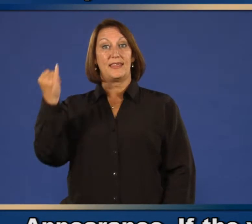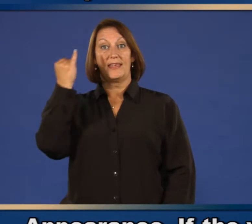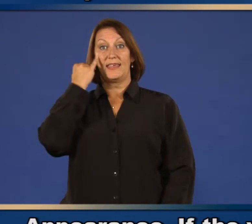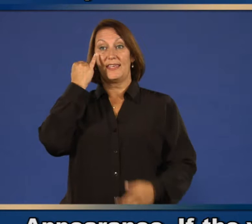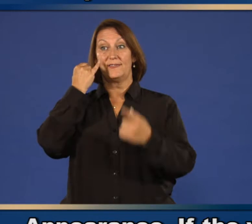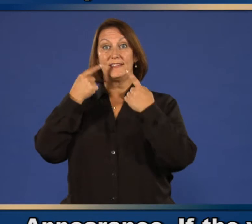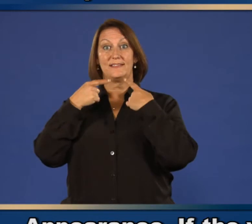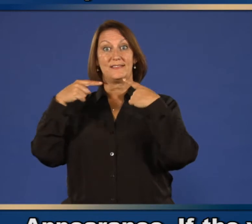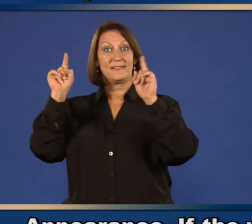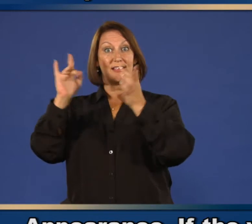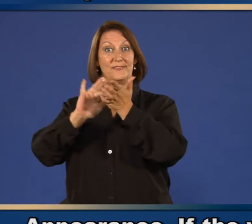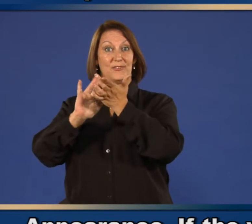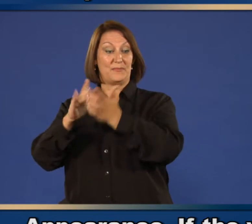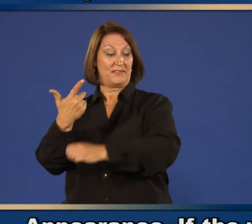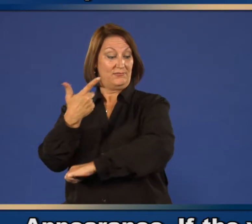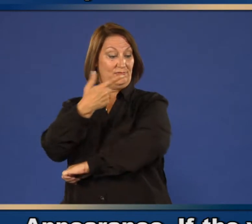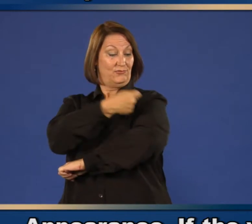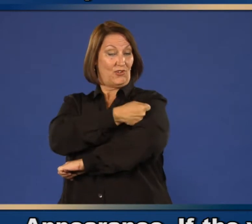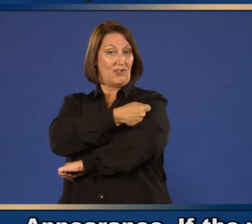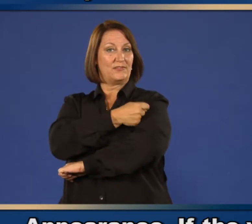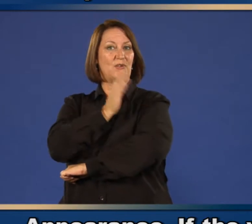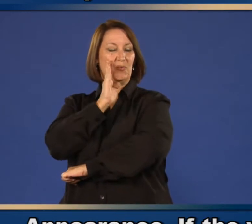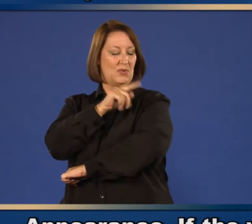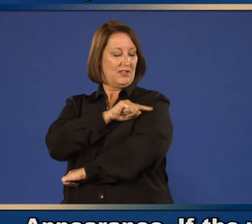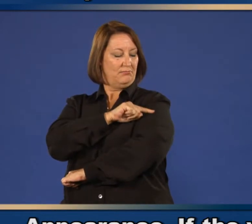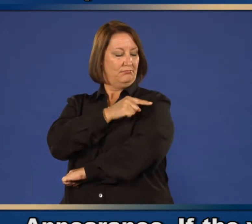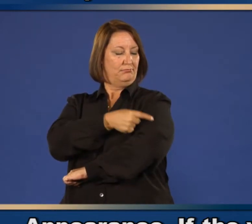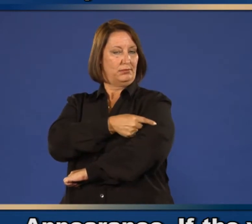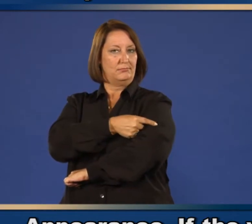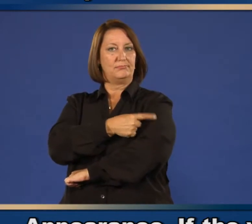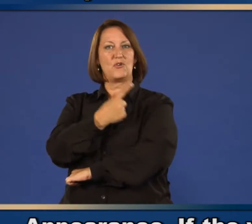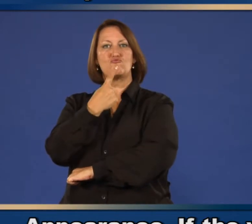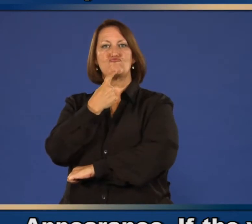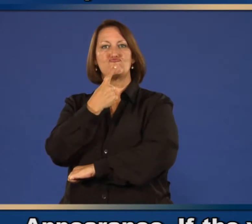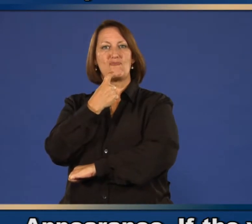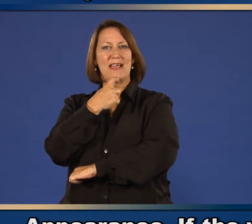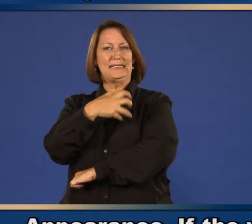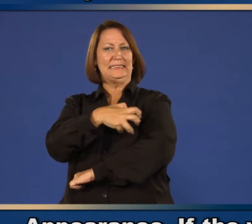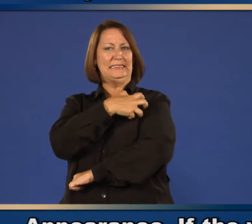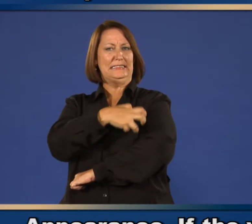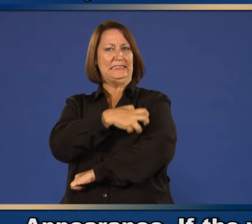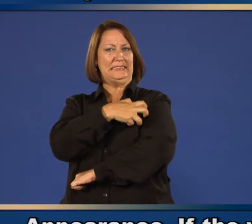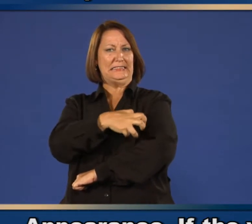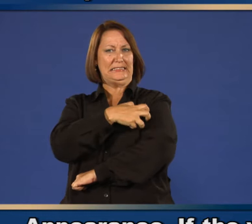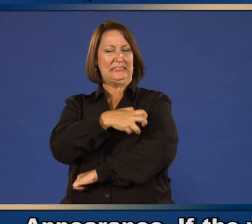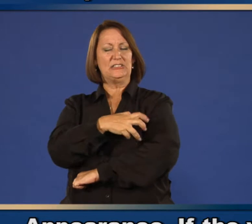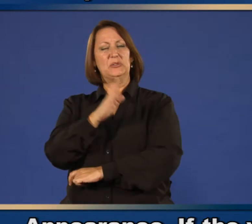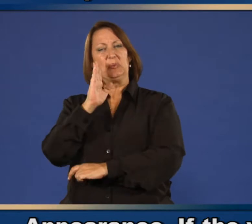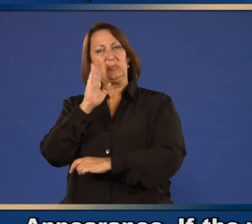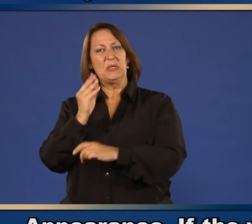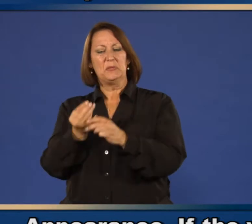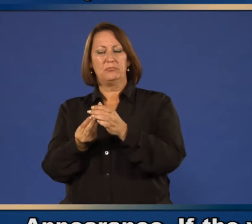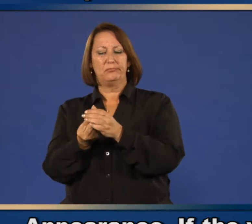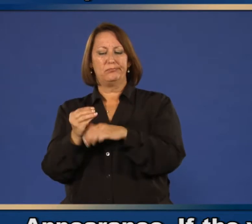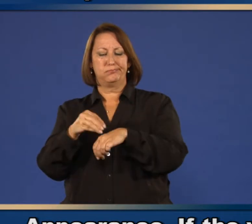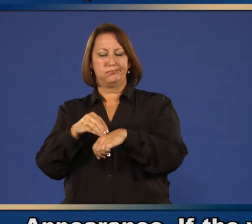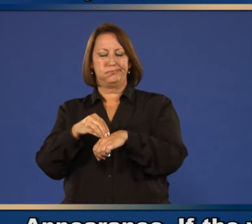If the vaccination is successful, a red and itchy bump develops at the site of vaccination